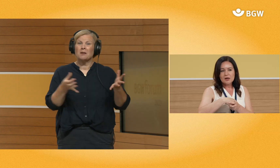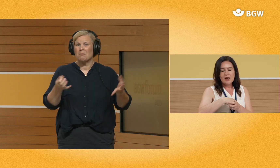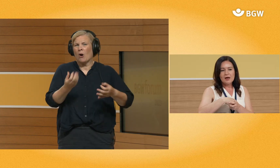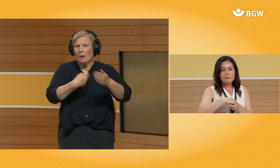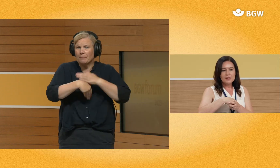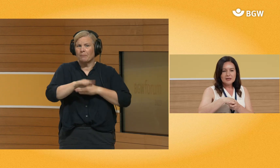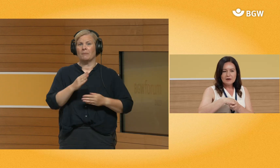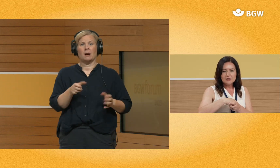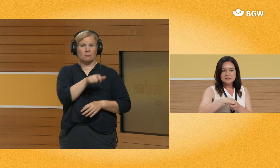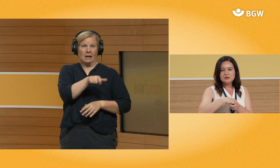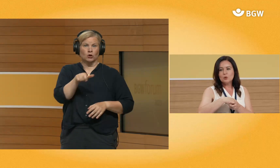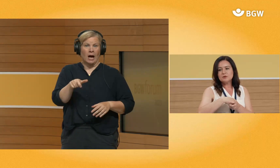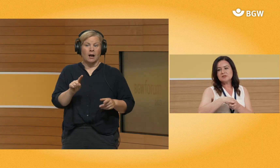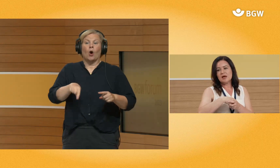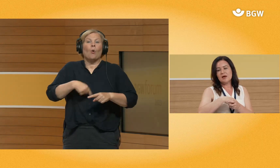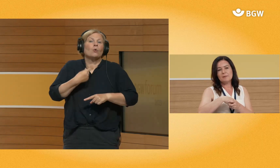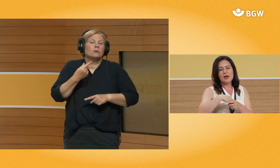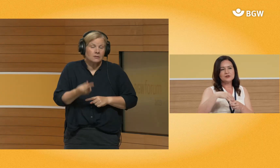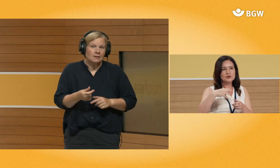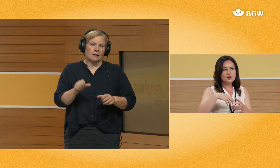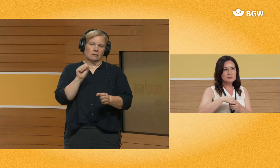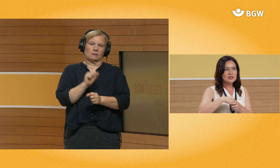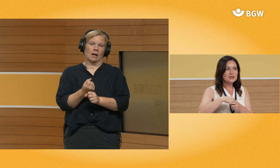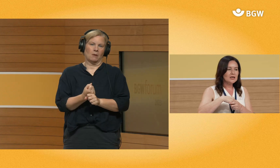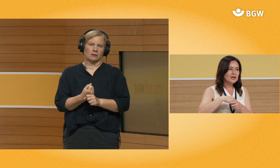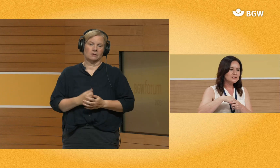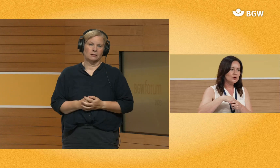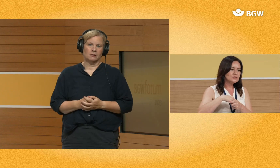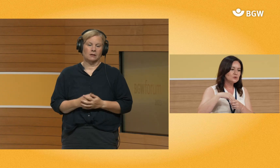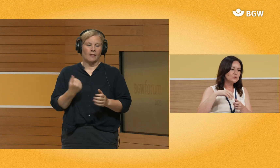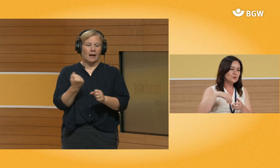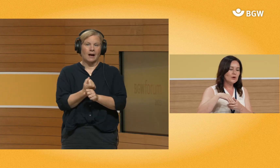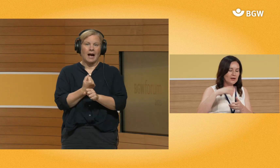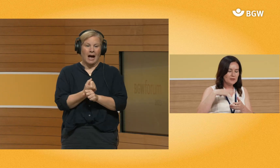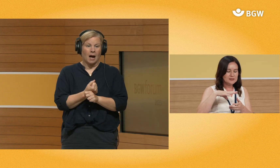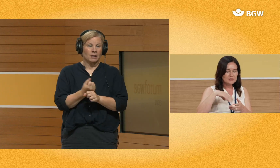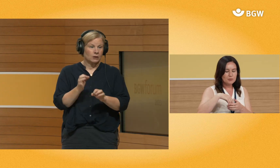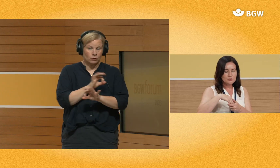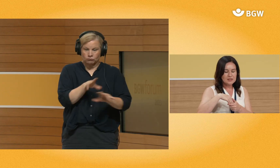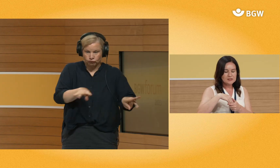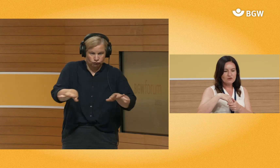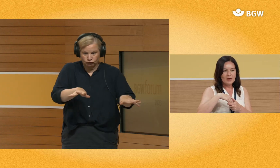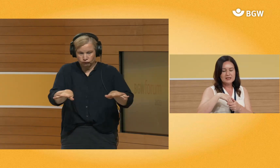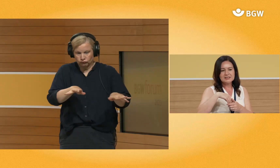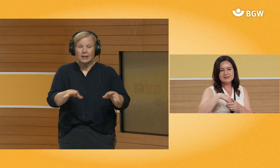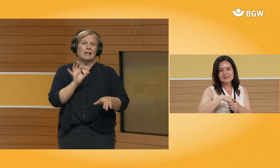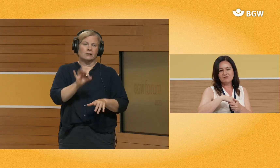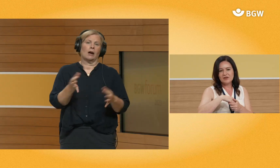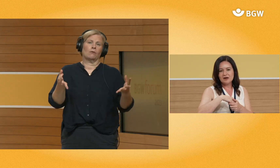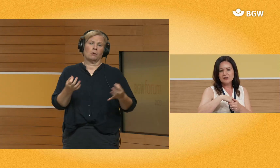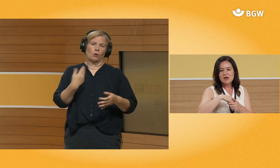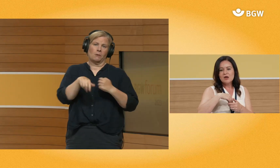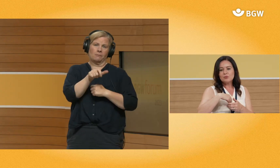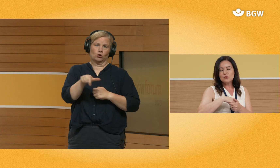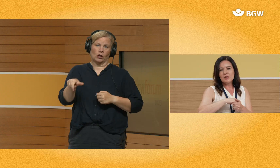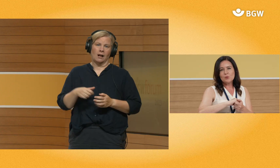framework in Ireland at the moment, and our hospital has also is in the process of piloting the Safe